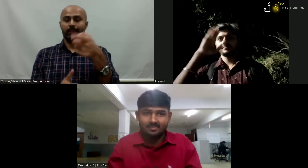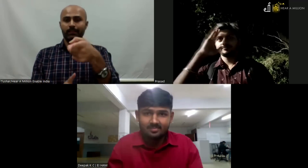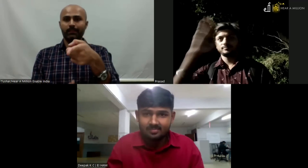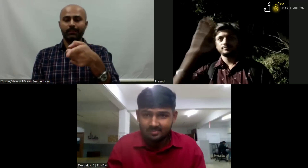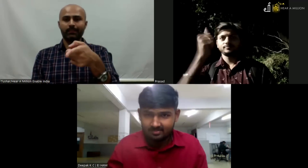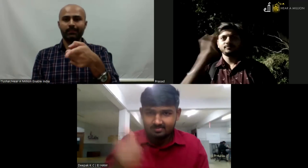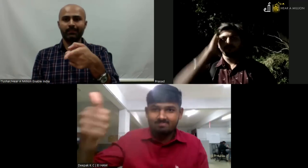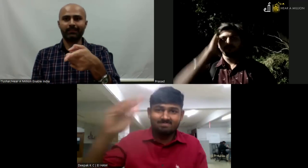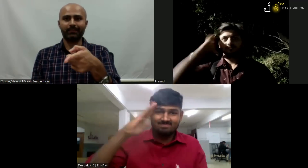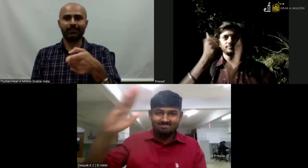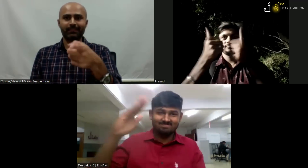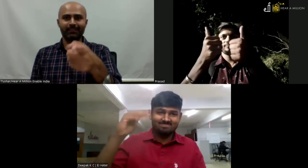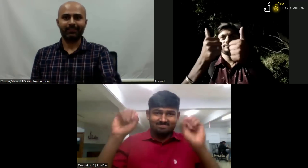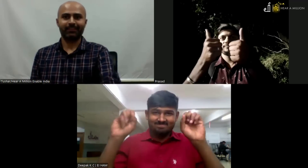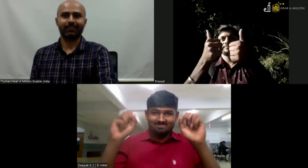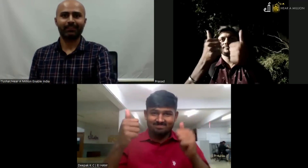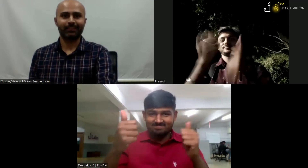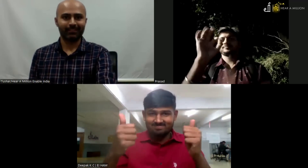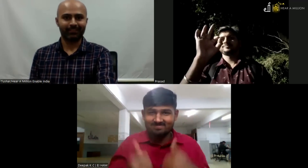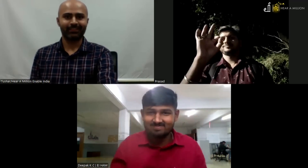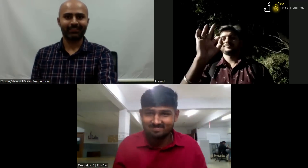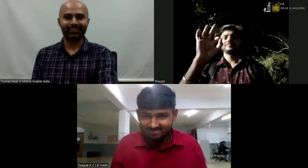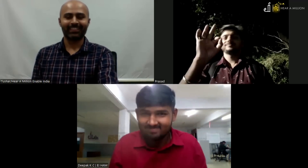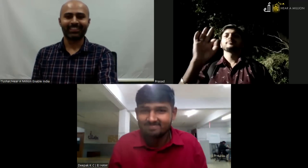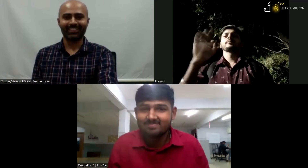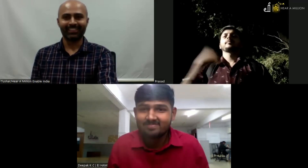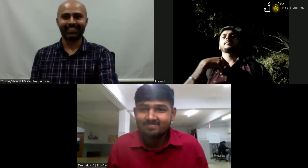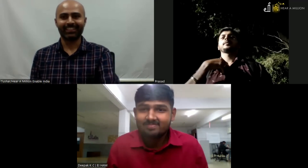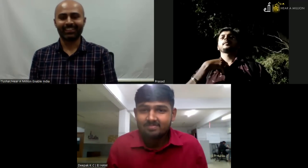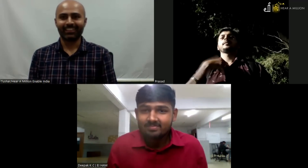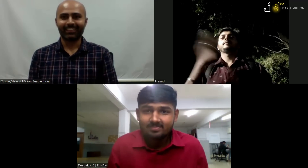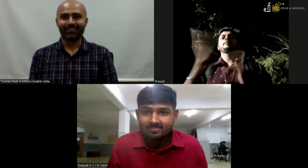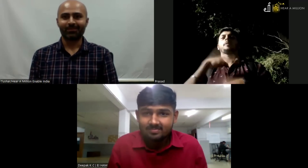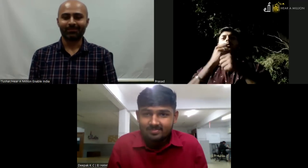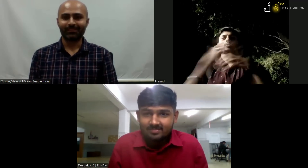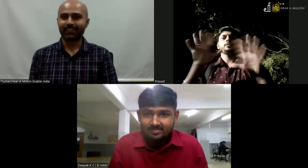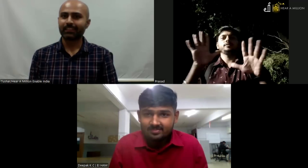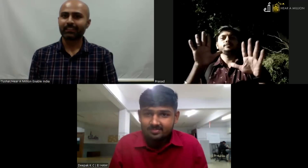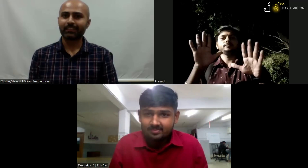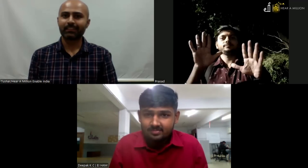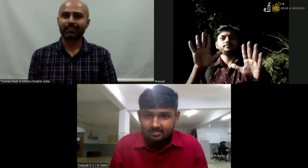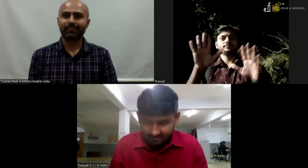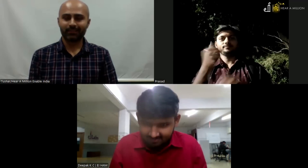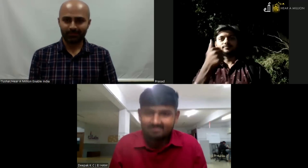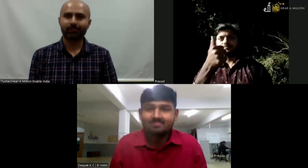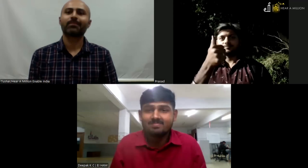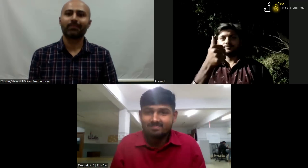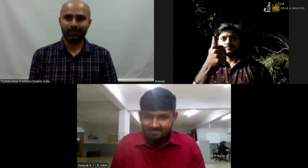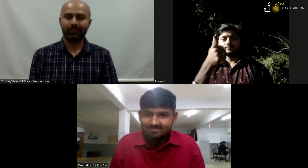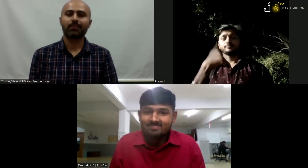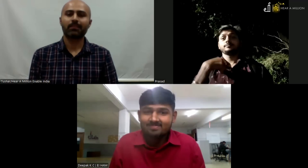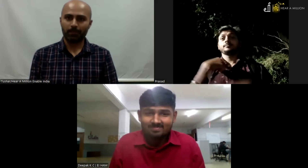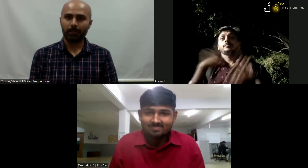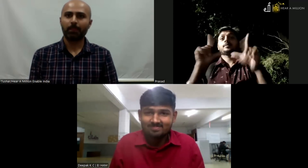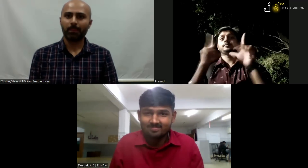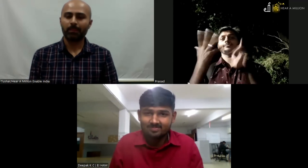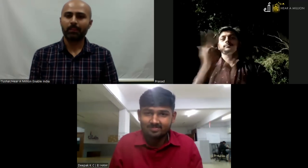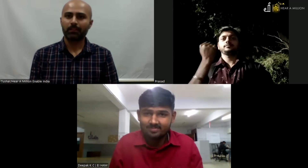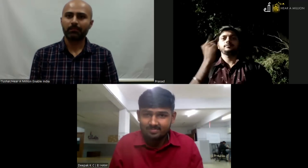so Deepak is here. Now Deepak can see you. Hi, Deepak. Hi, Prasad. So I'm from